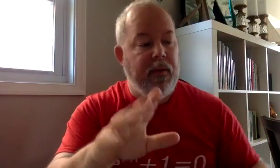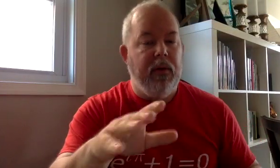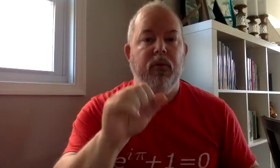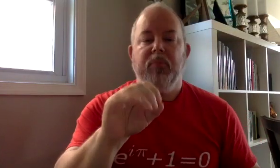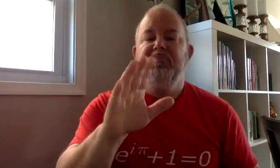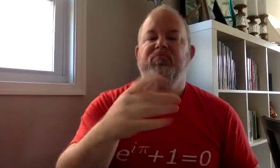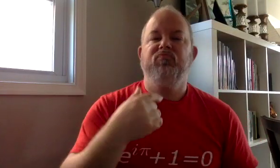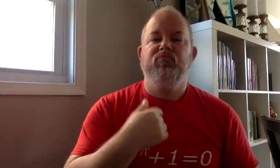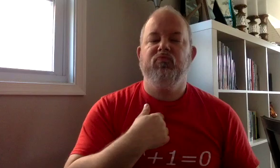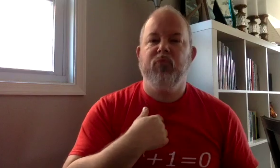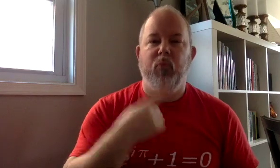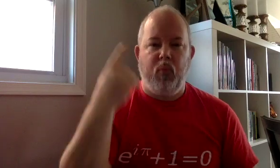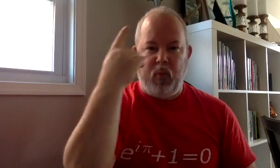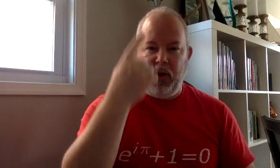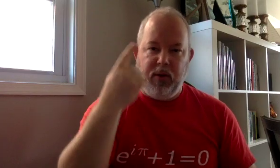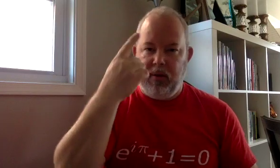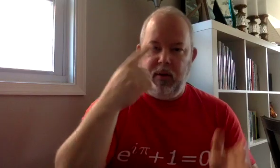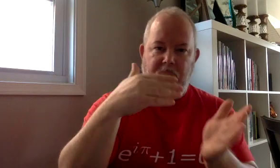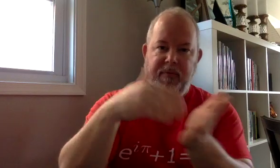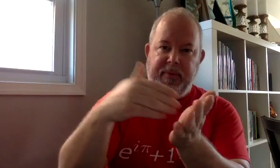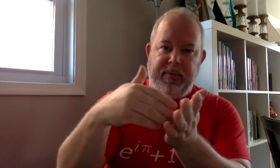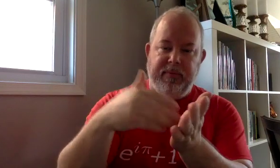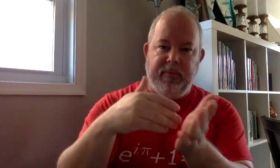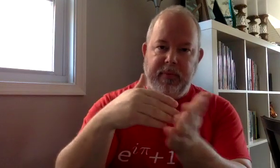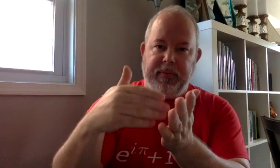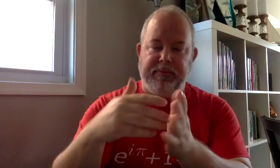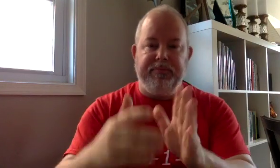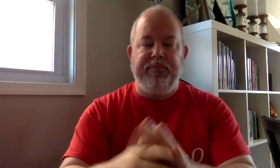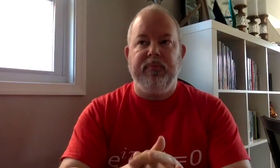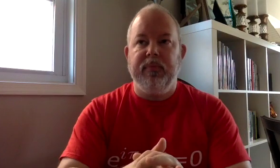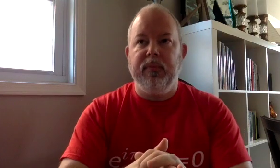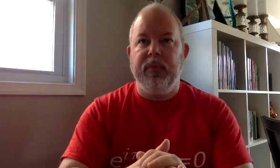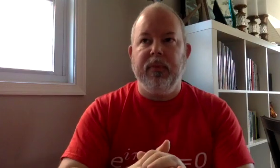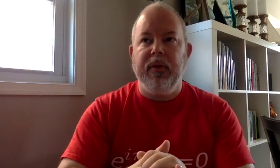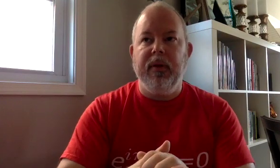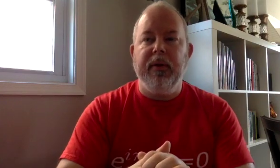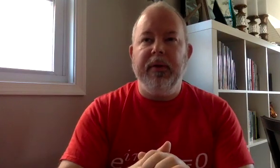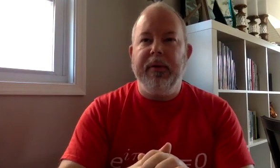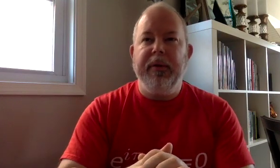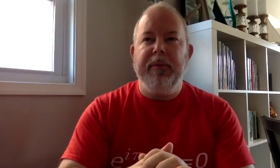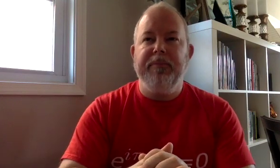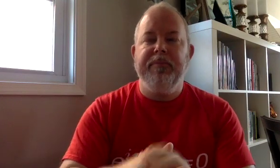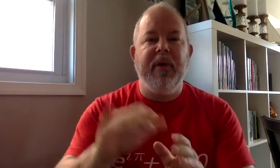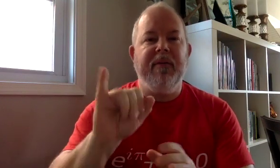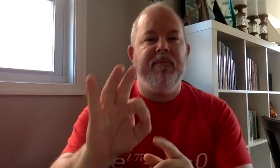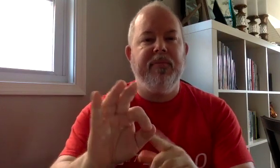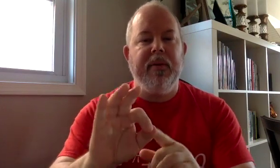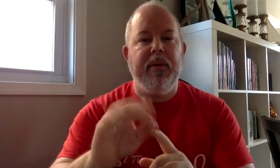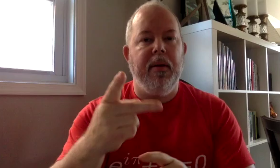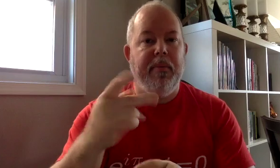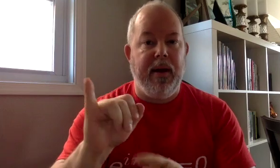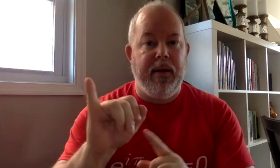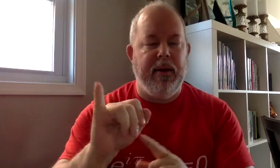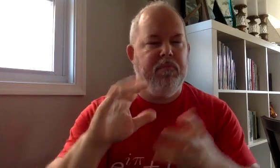military activity here at the time, no outgoing fire, and this can only be described as an attack on